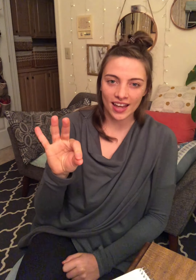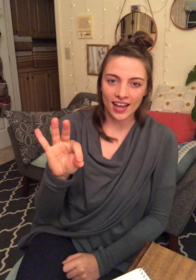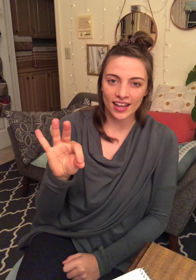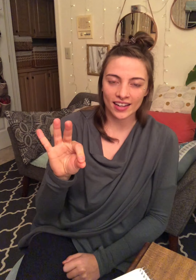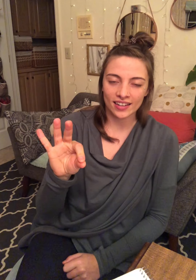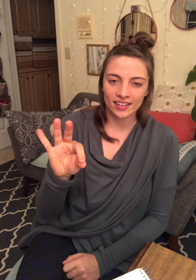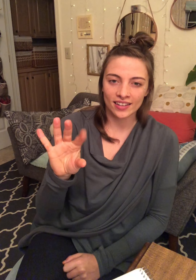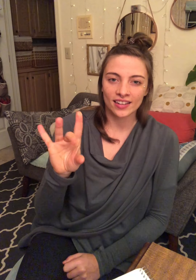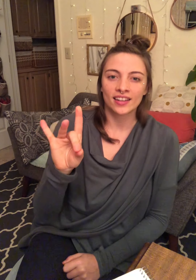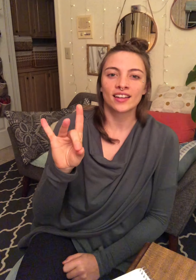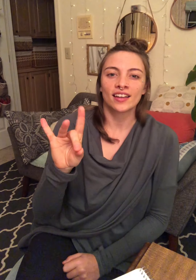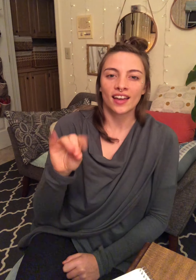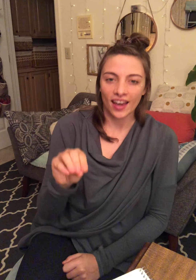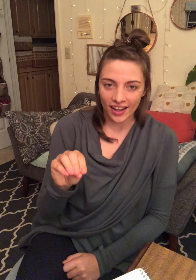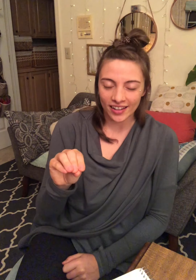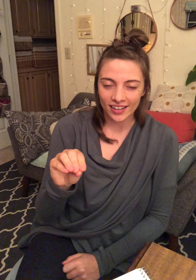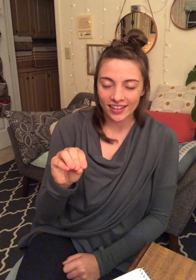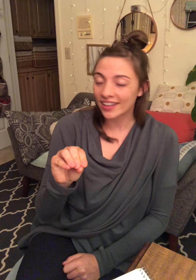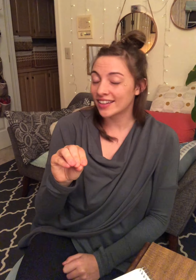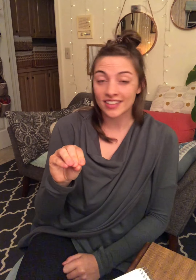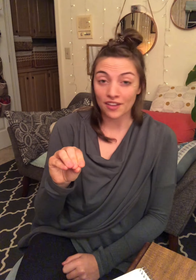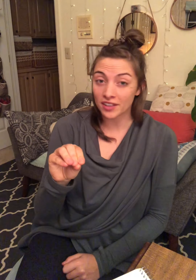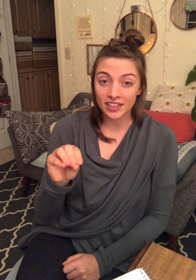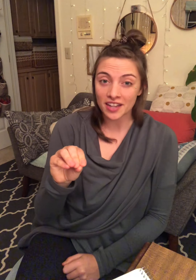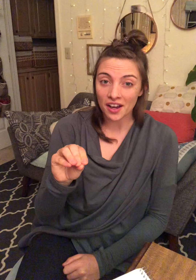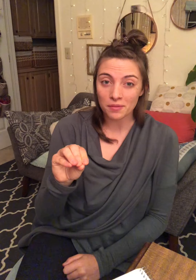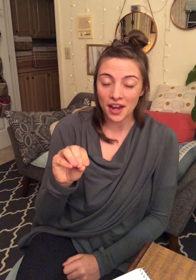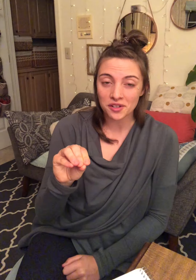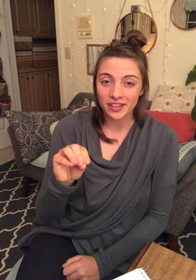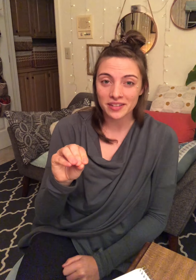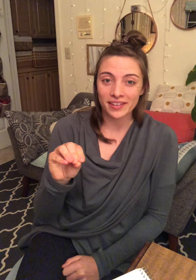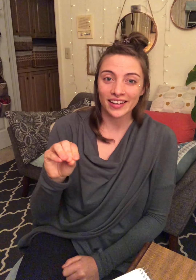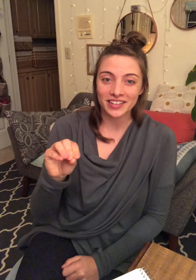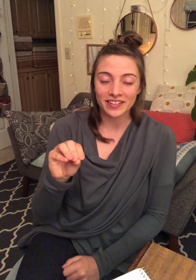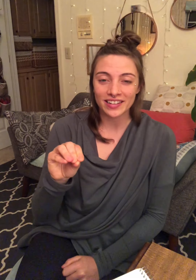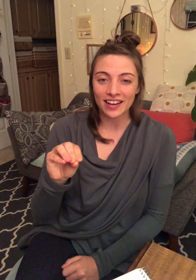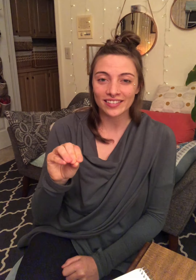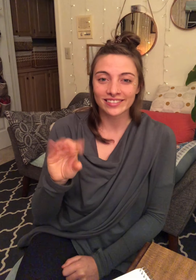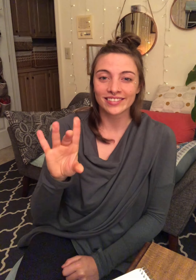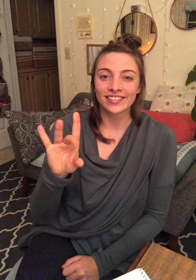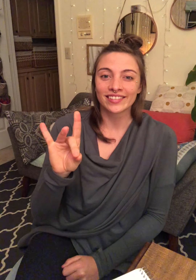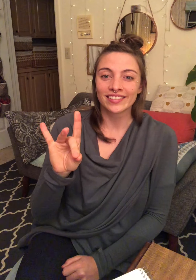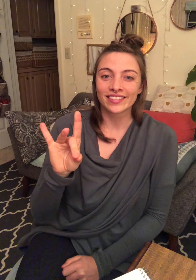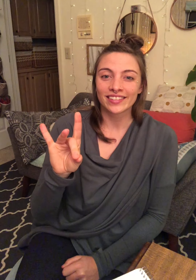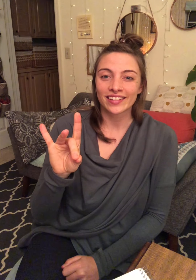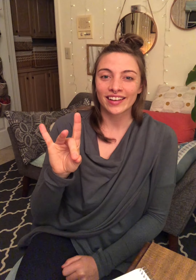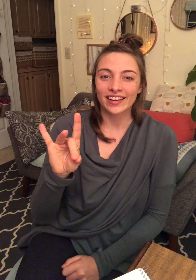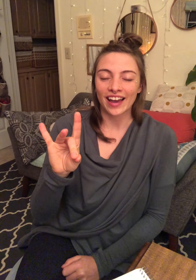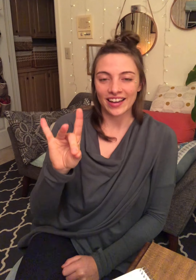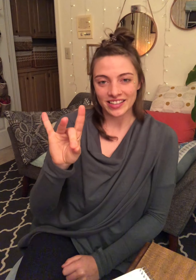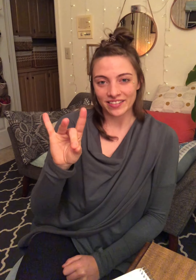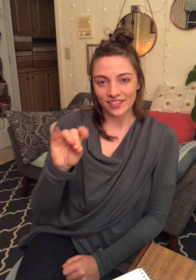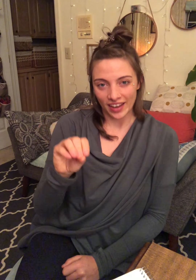79, 80. Definitely does not come naturally to me, as you can tell. Okay, so we have